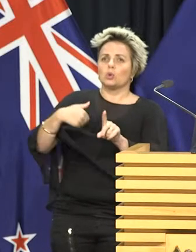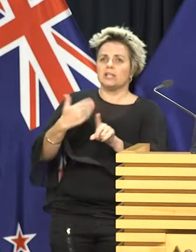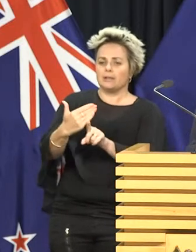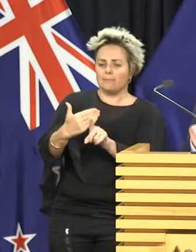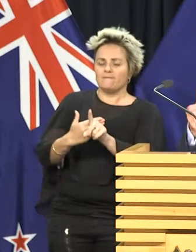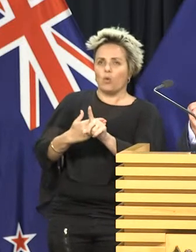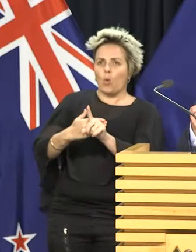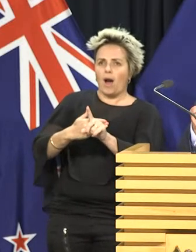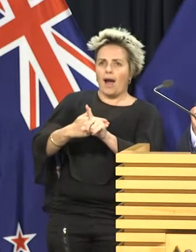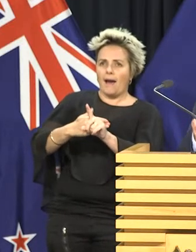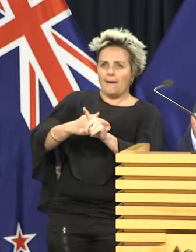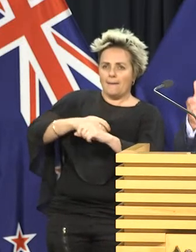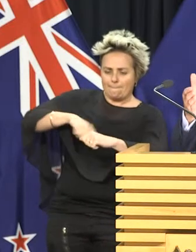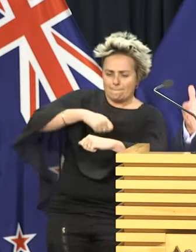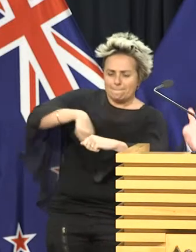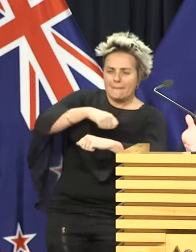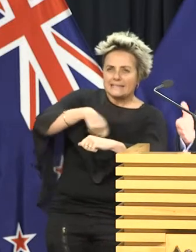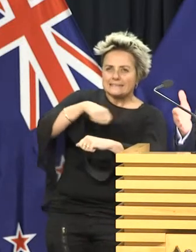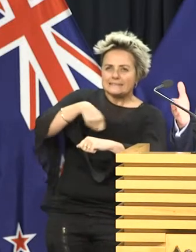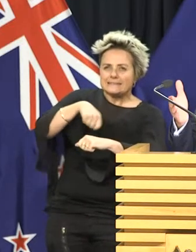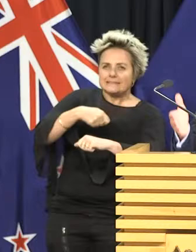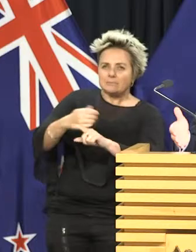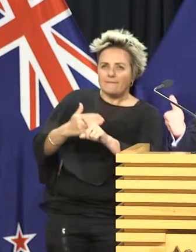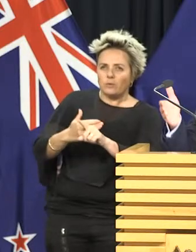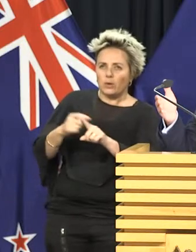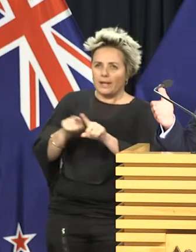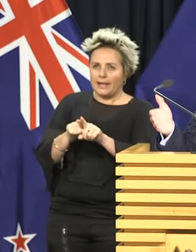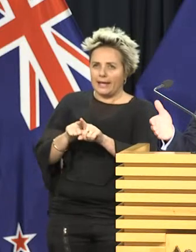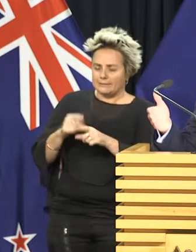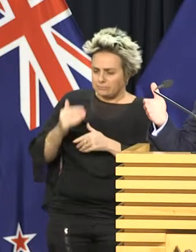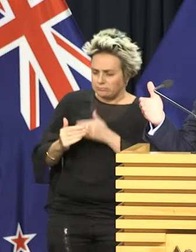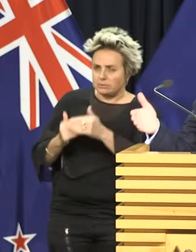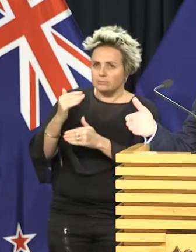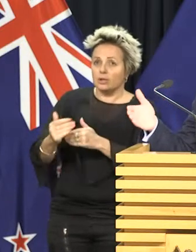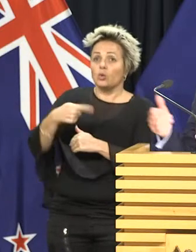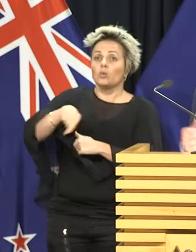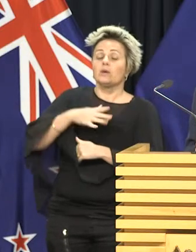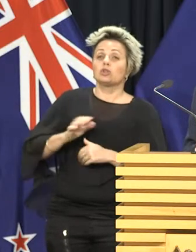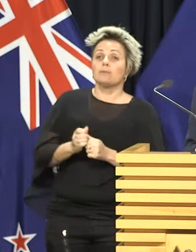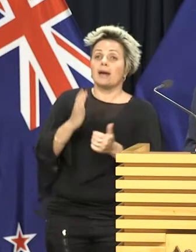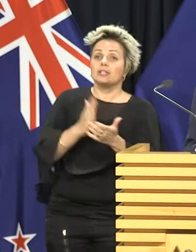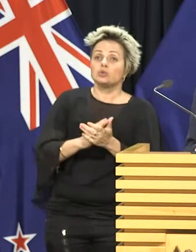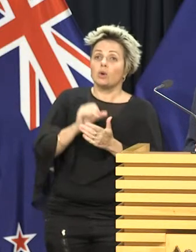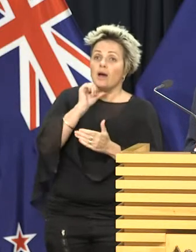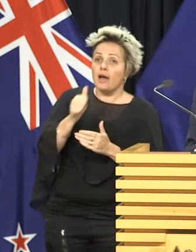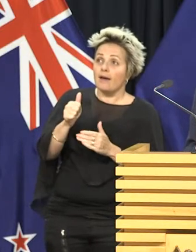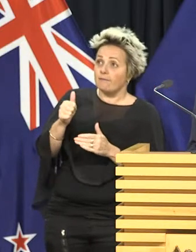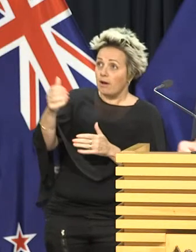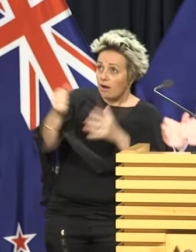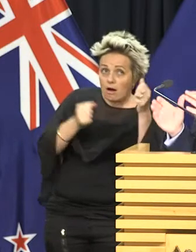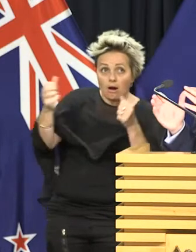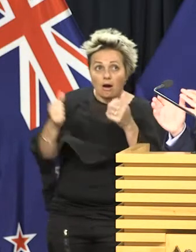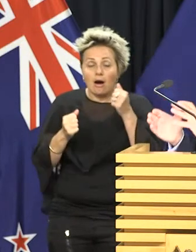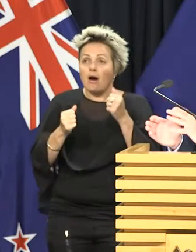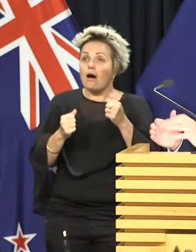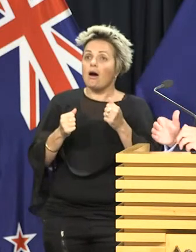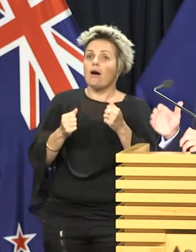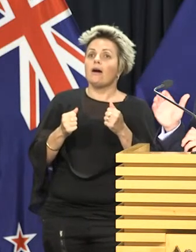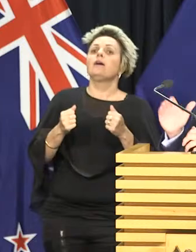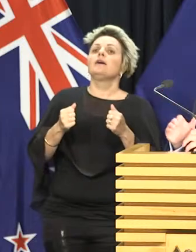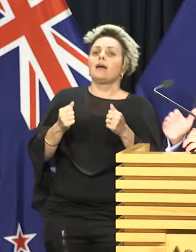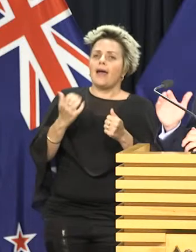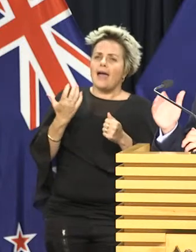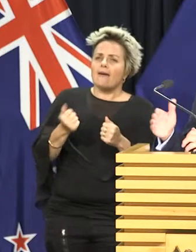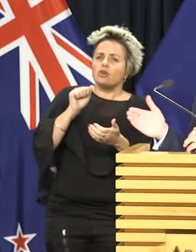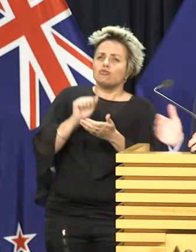vials. So we want to make sure that every single new venue that is brought on into the program, that is tested